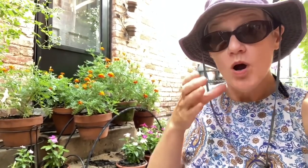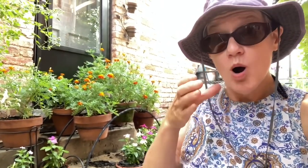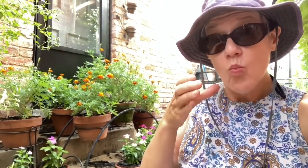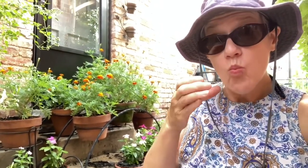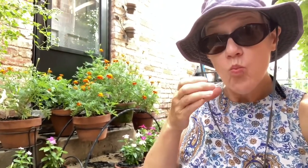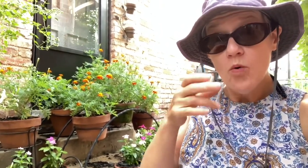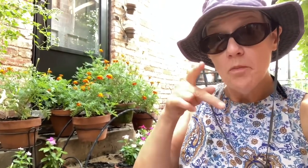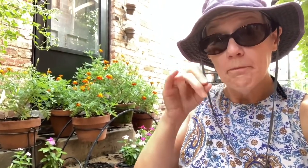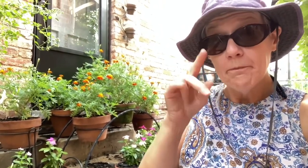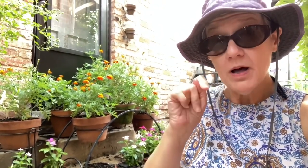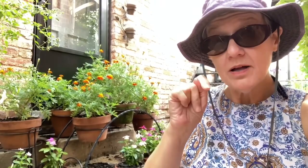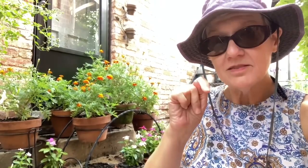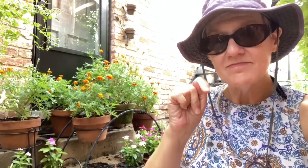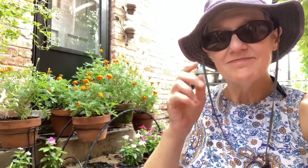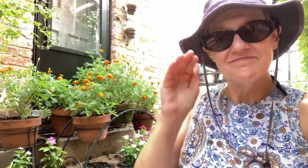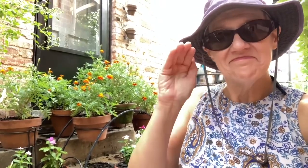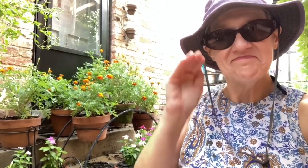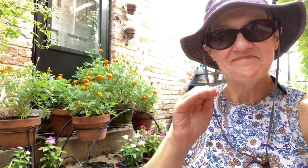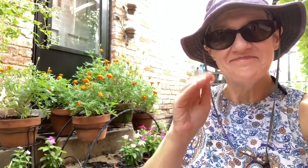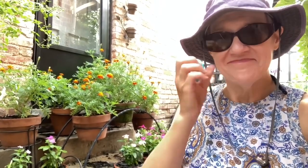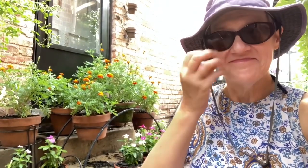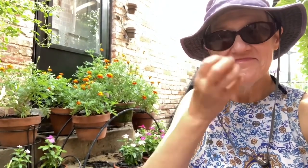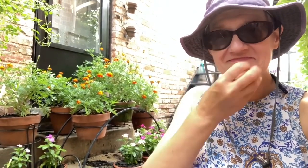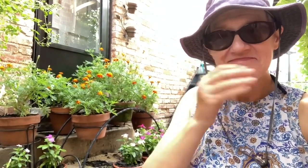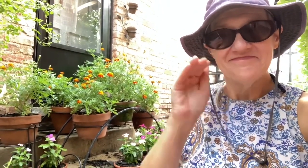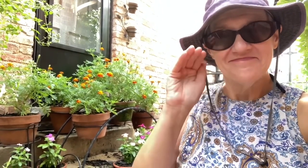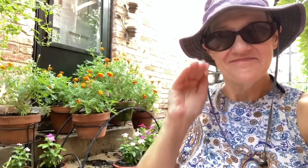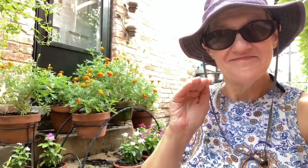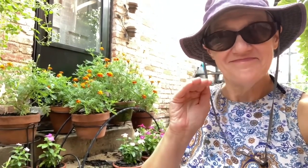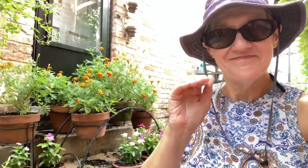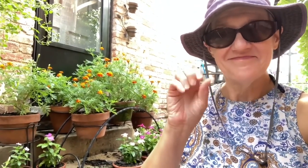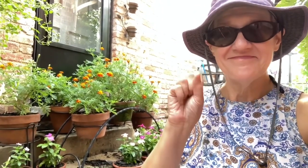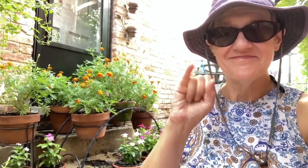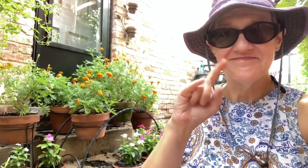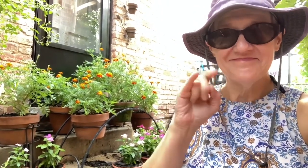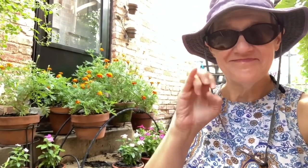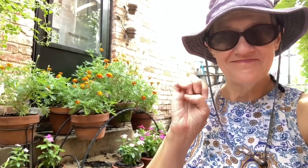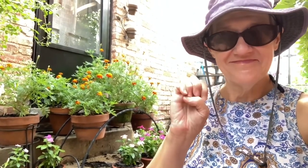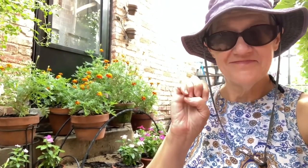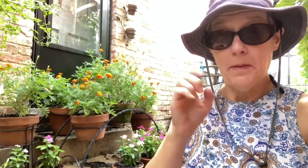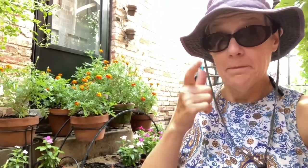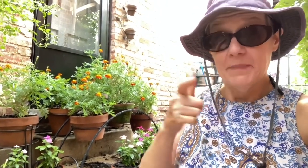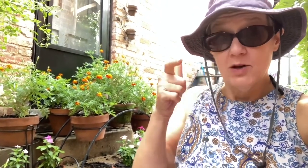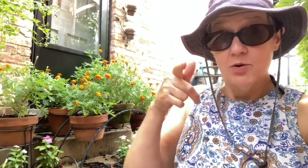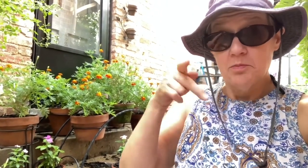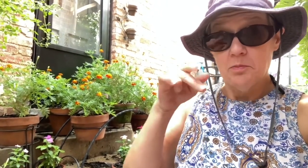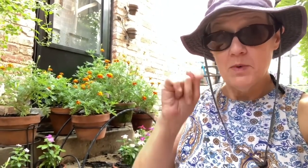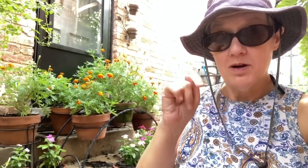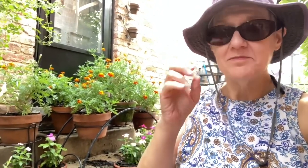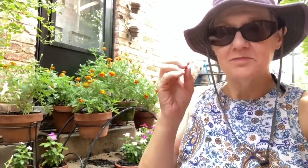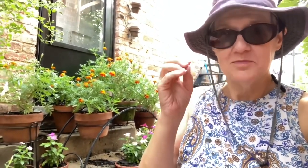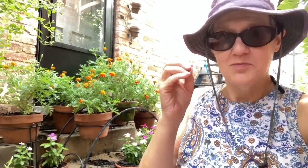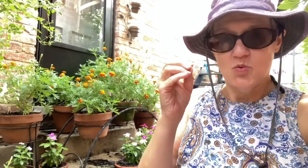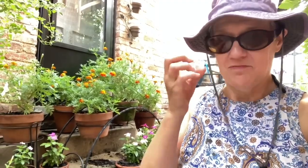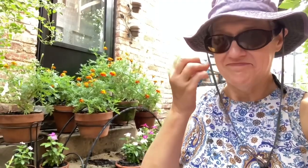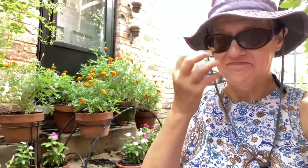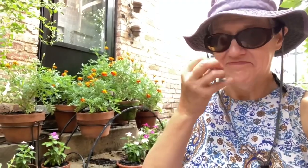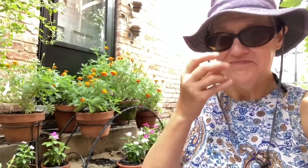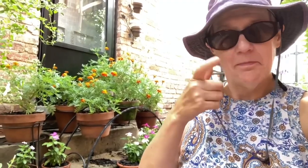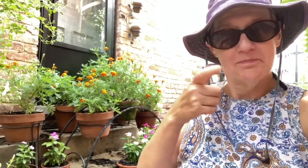bloom. Now you notice the smaller pots, the plants are smaller and have less flowers, and the bigger pots, the